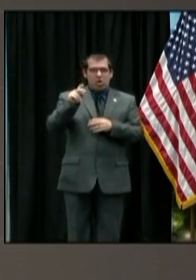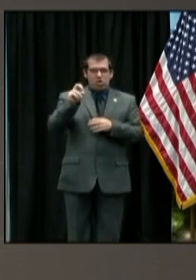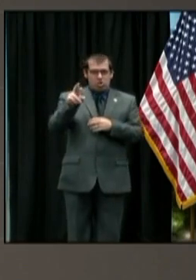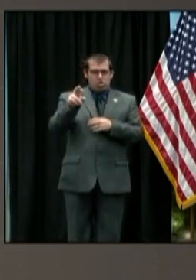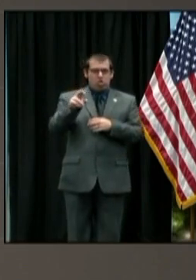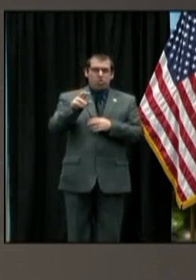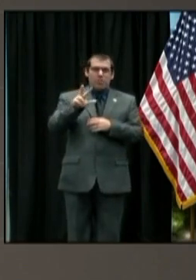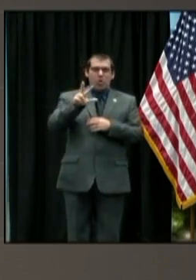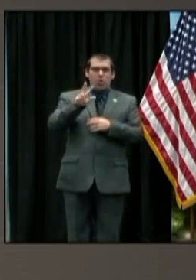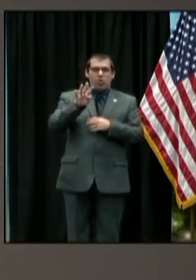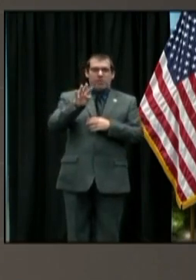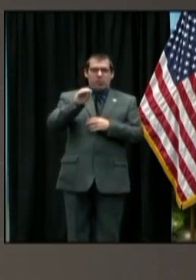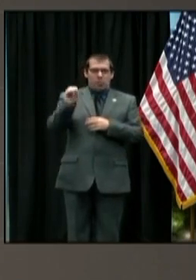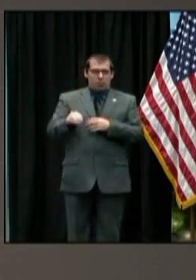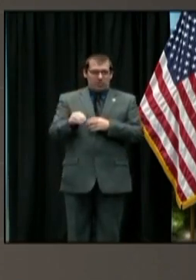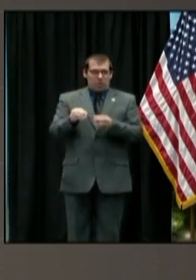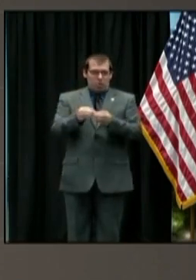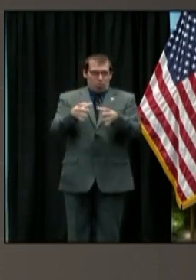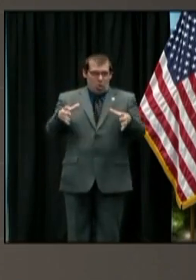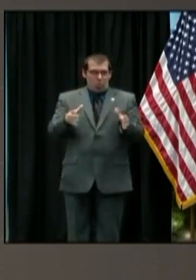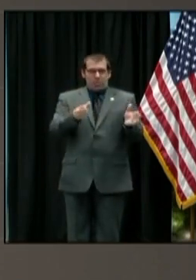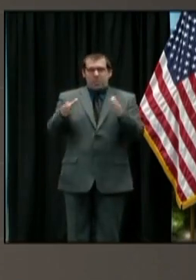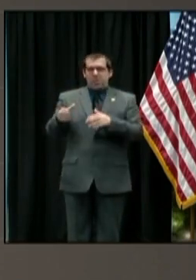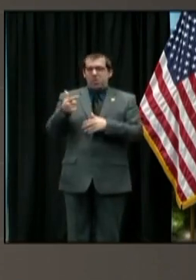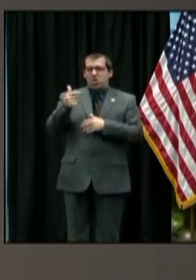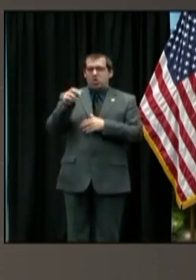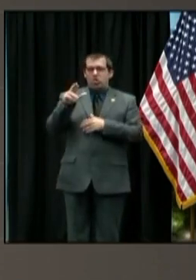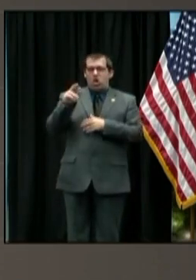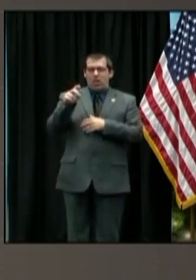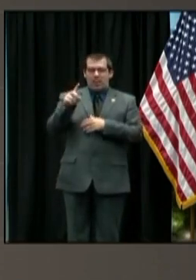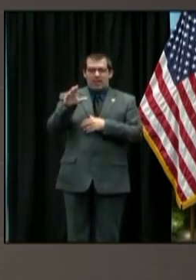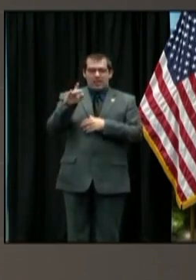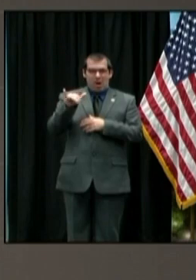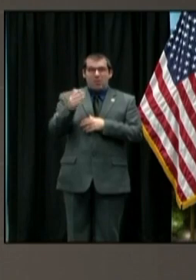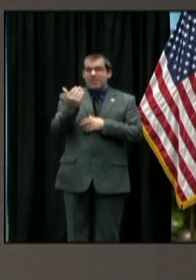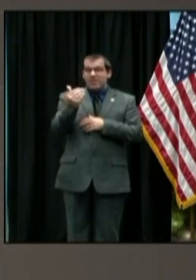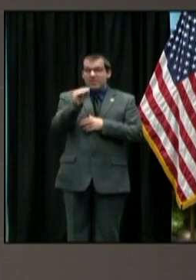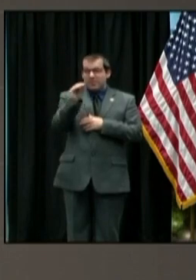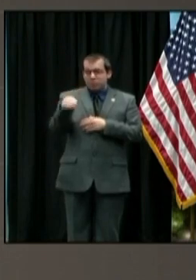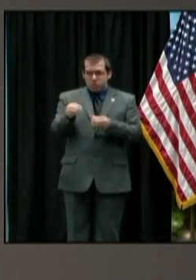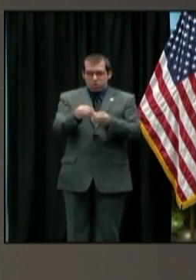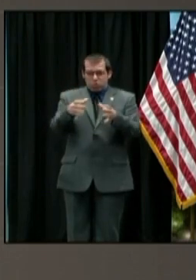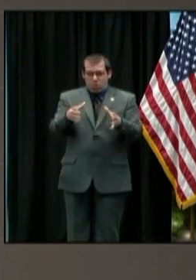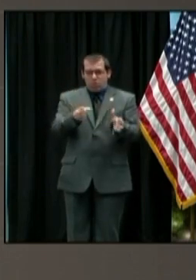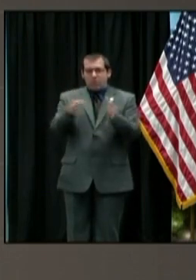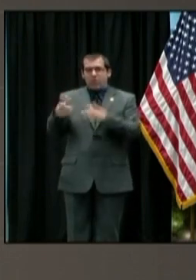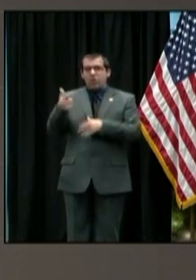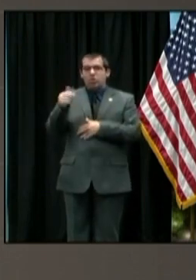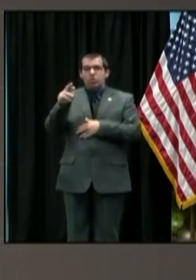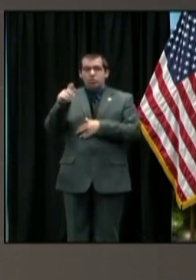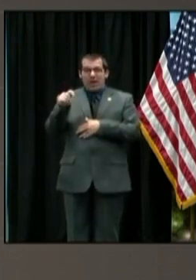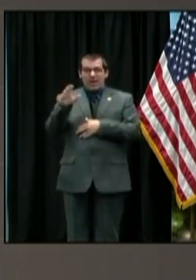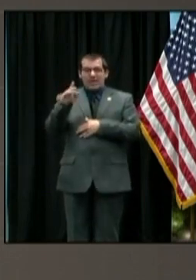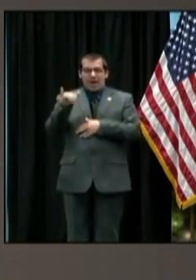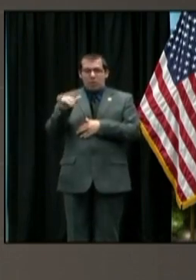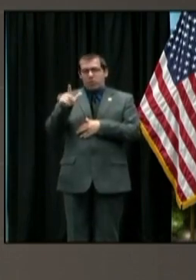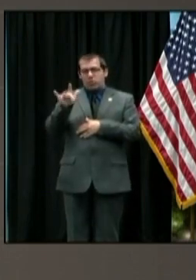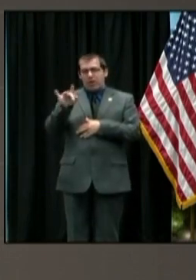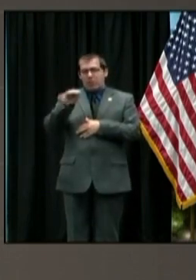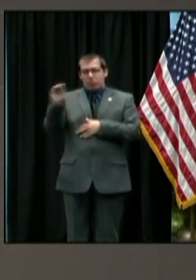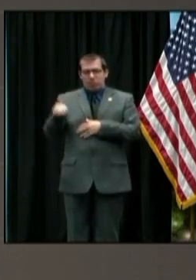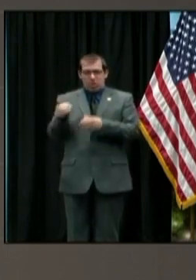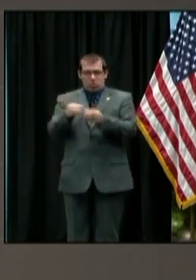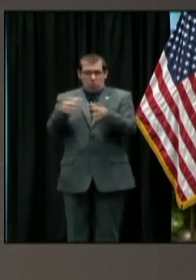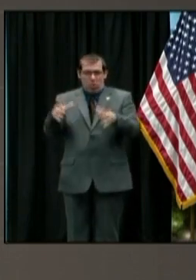rate of 34%, Garland County at 15%, Grant County at about